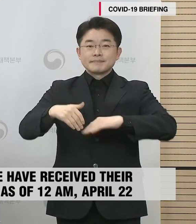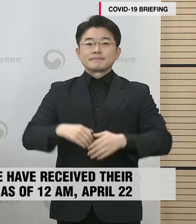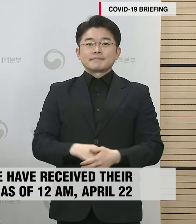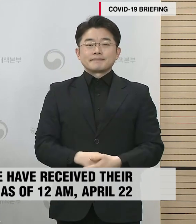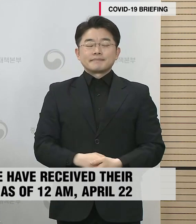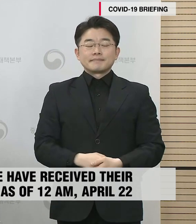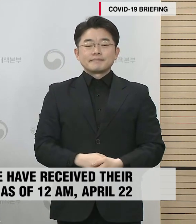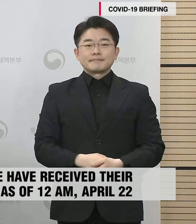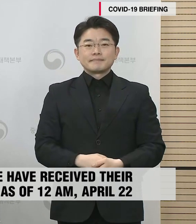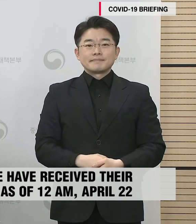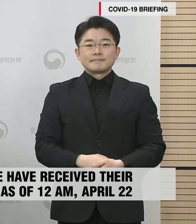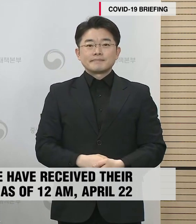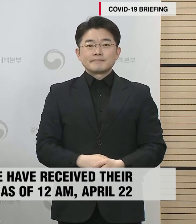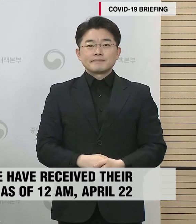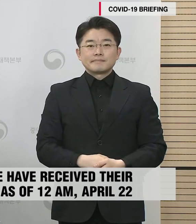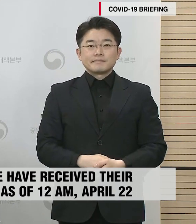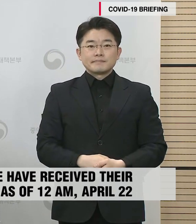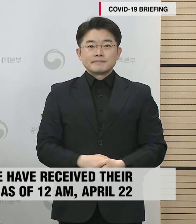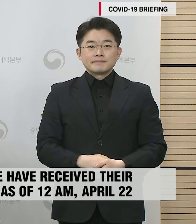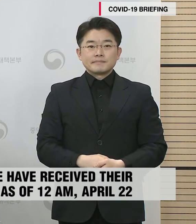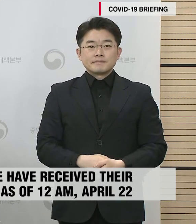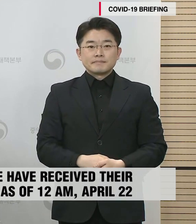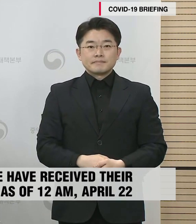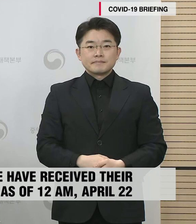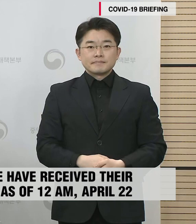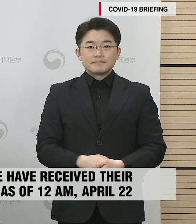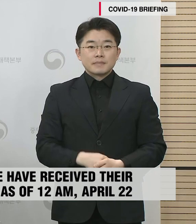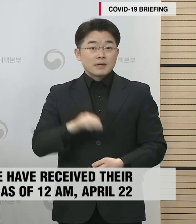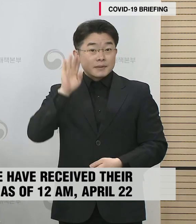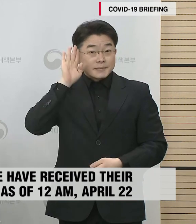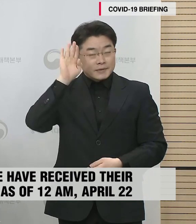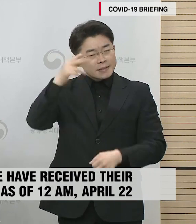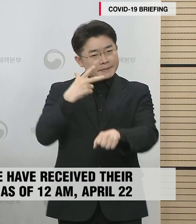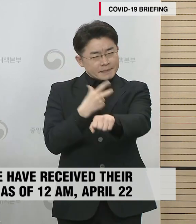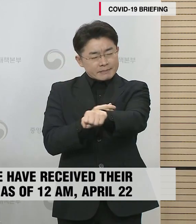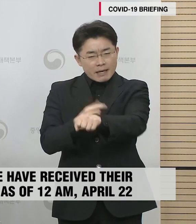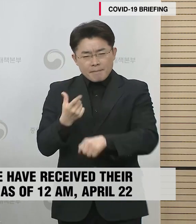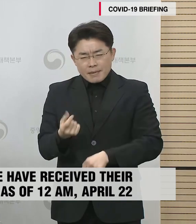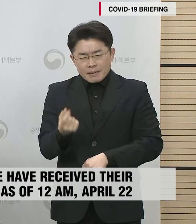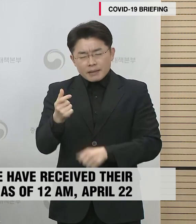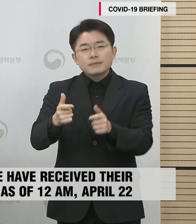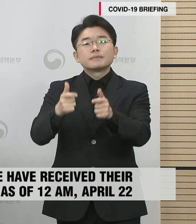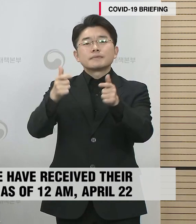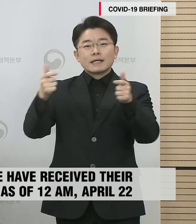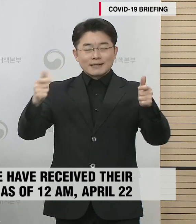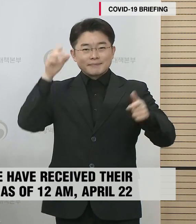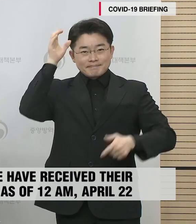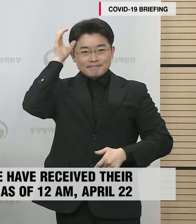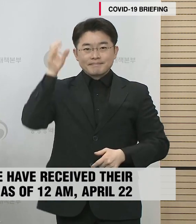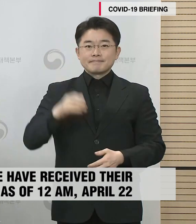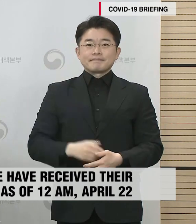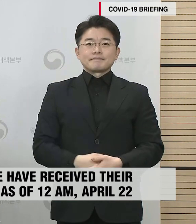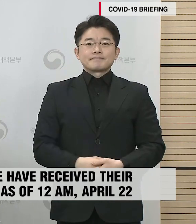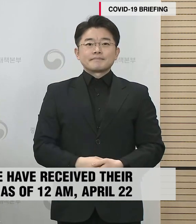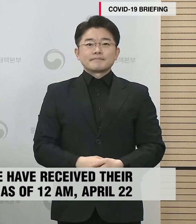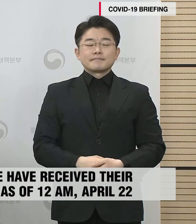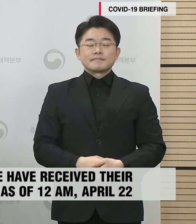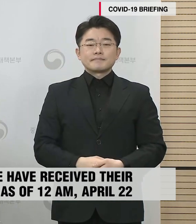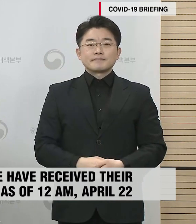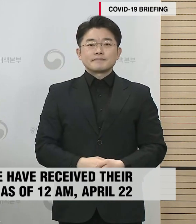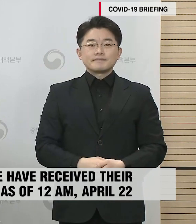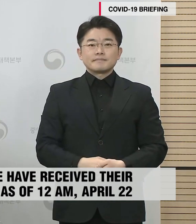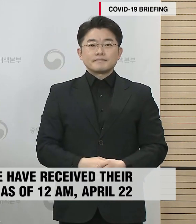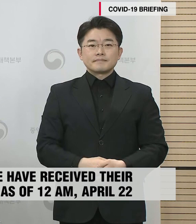and firefighters and so forth. We will be expanding the scope of these eligible recipients, and we believe that we can speed up our